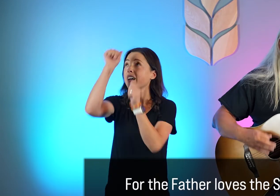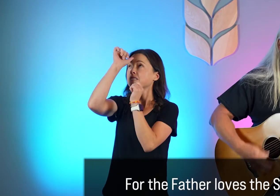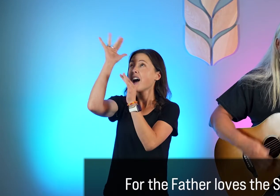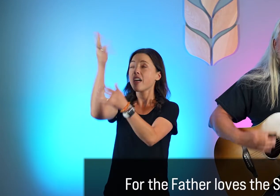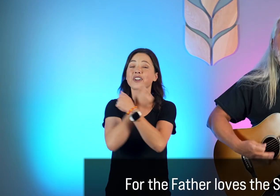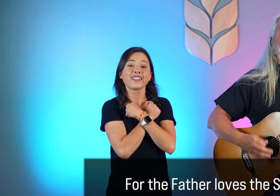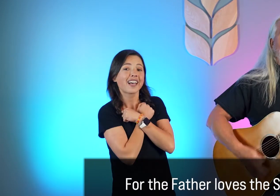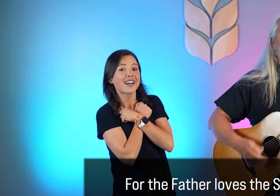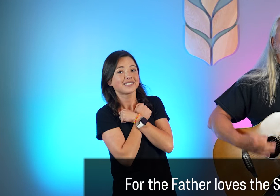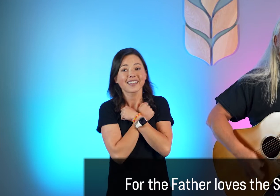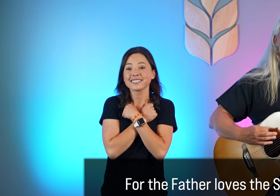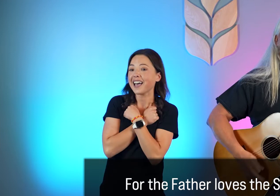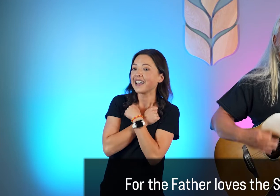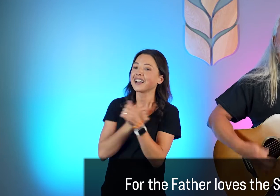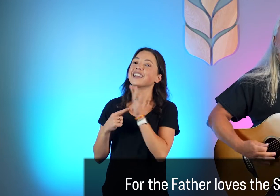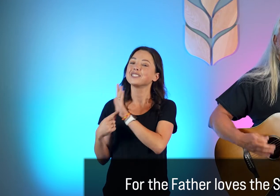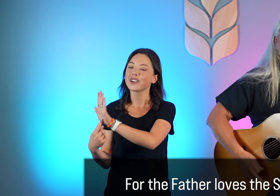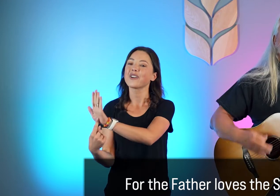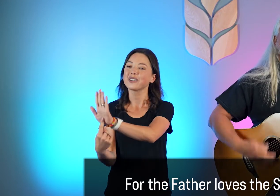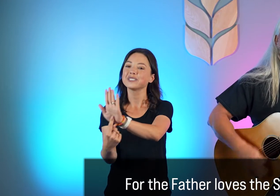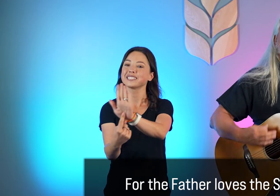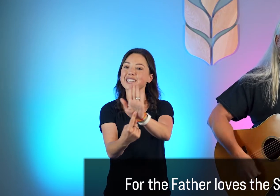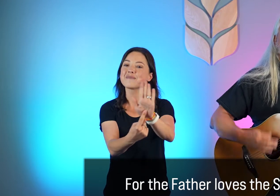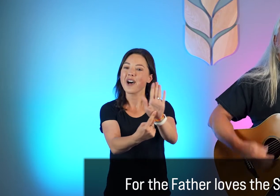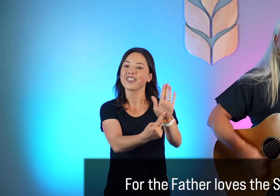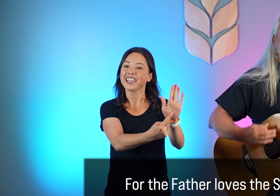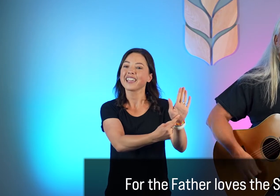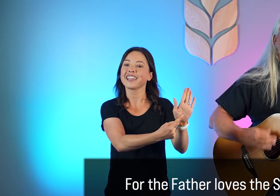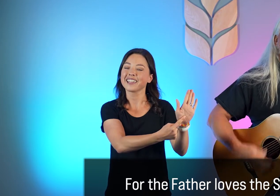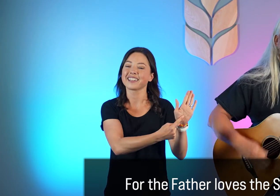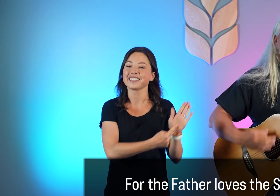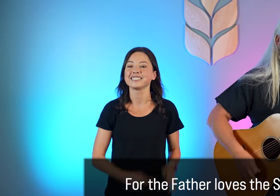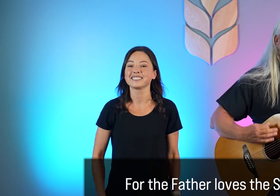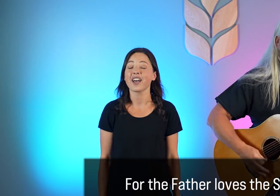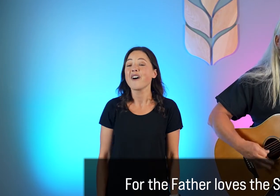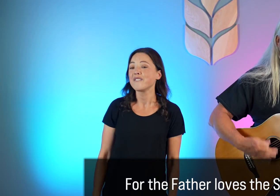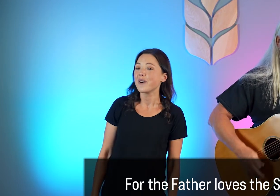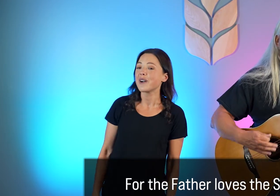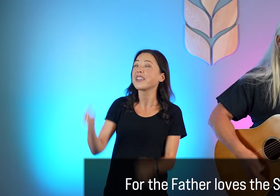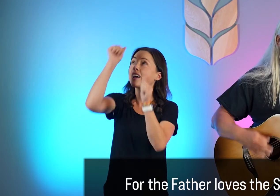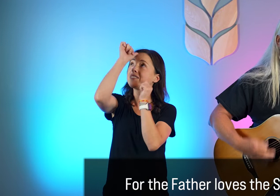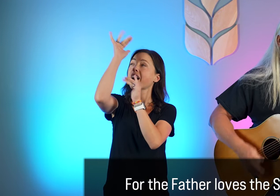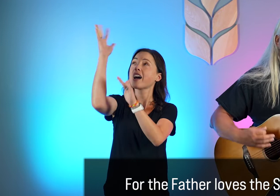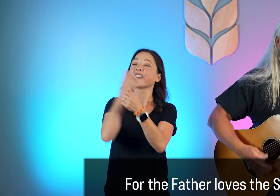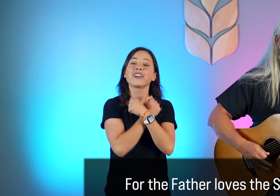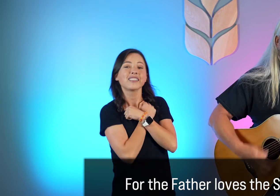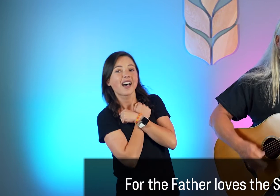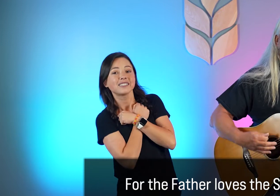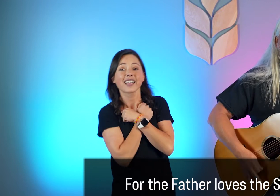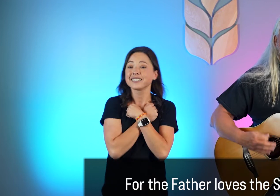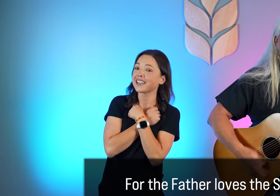For the Father loves the Son and shows him all things. For the